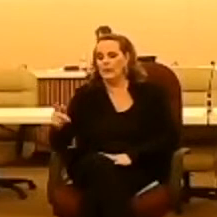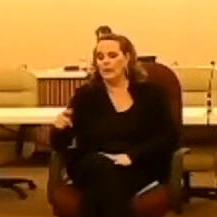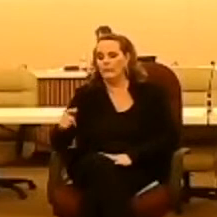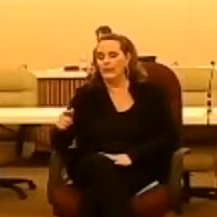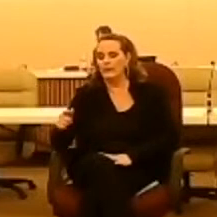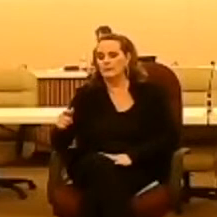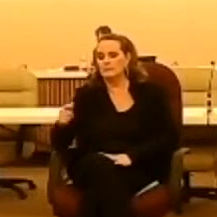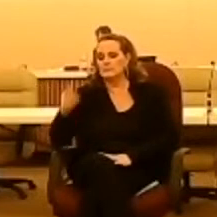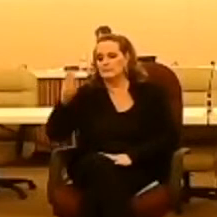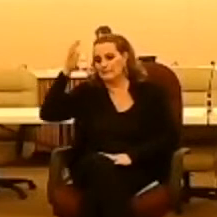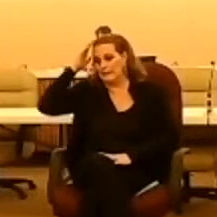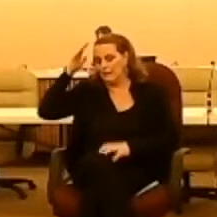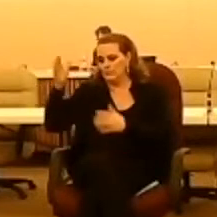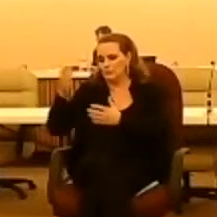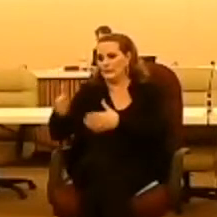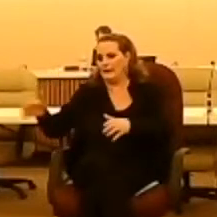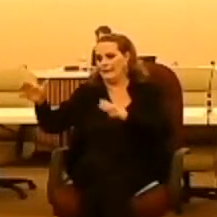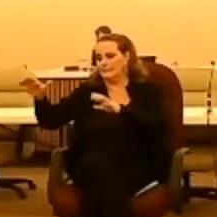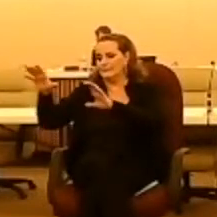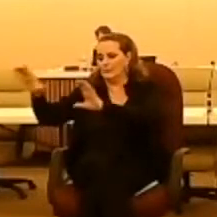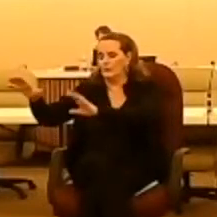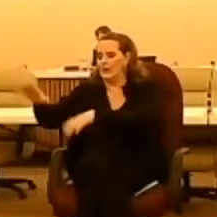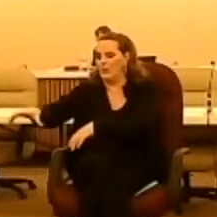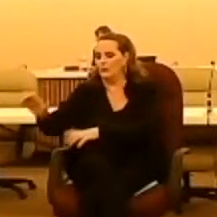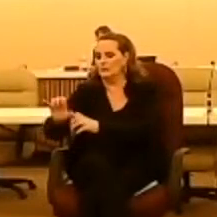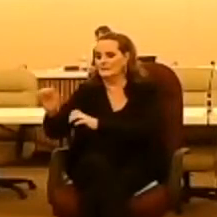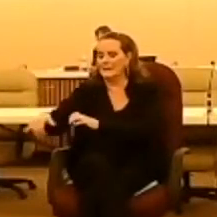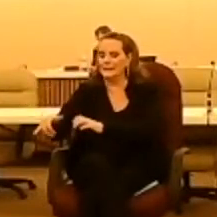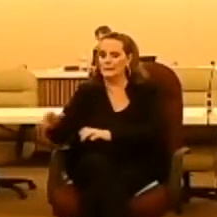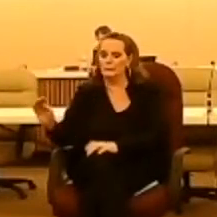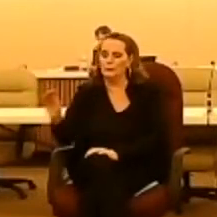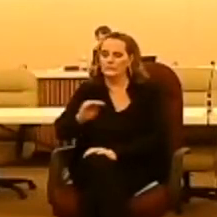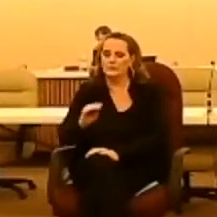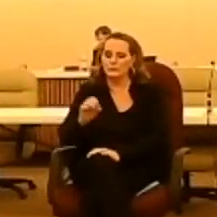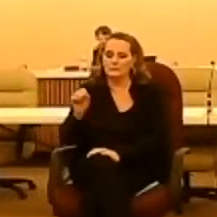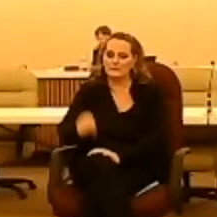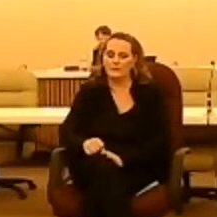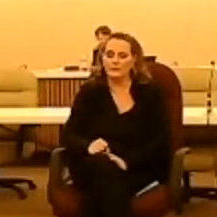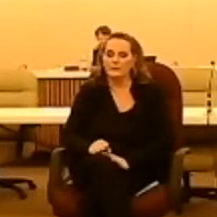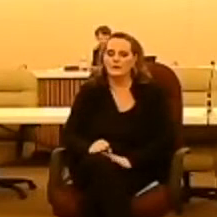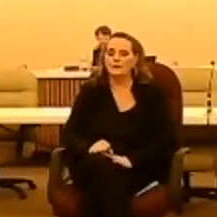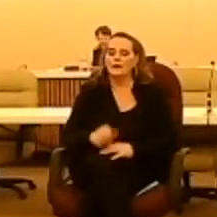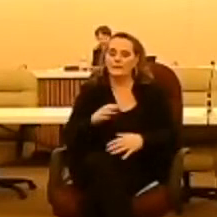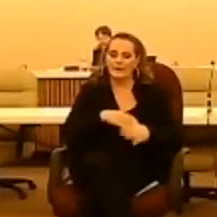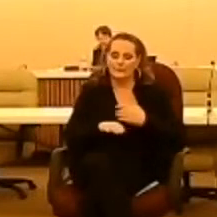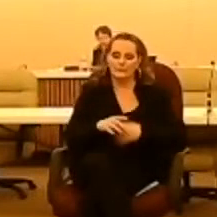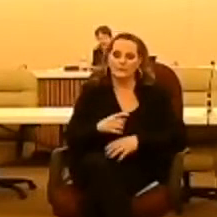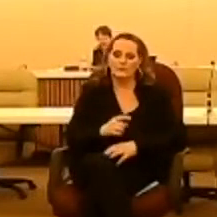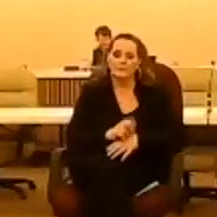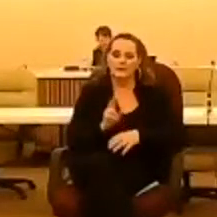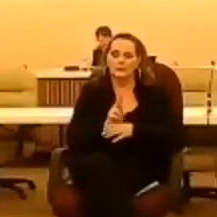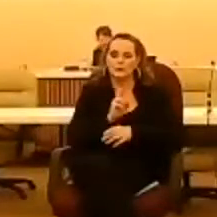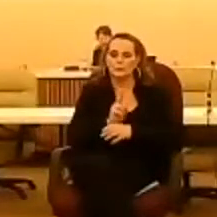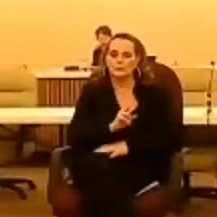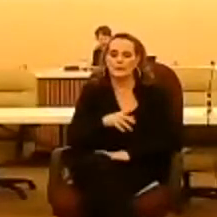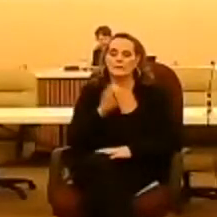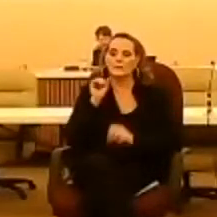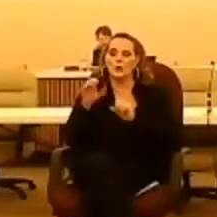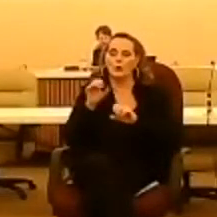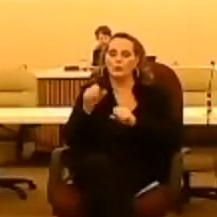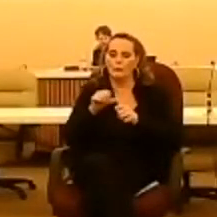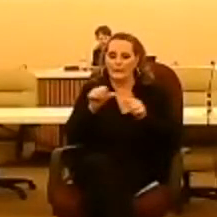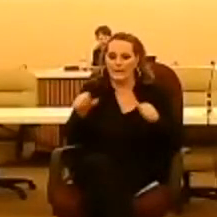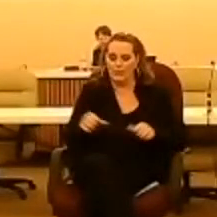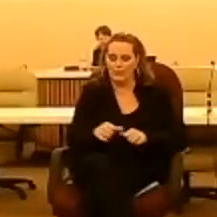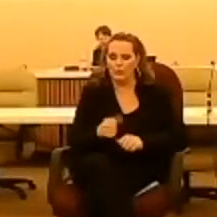remarked that was going to be moved to the south side, so we didn't want to see that entrance to the rear of the residence is being used as the loading area into the cooler area.